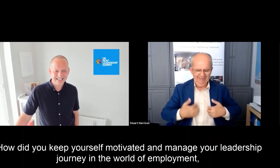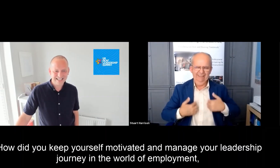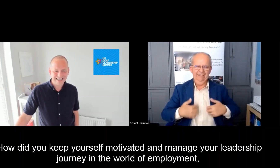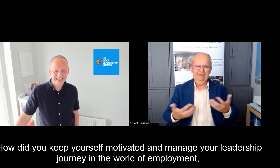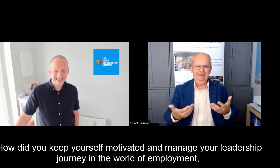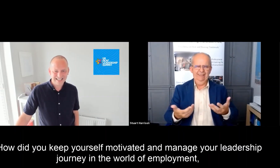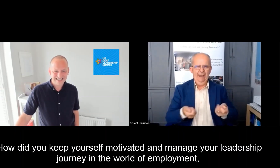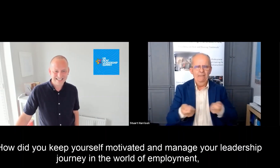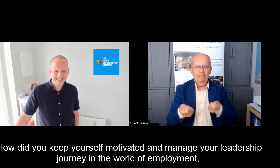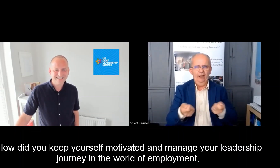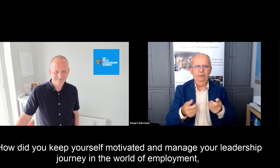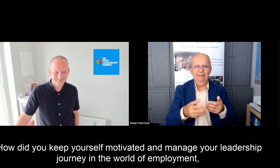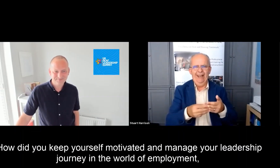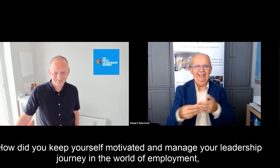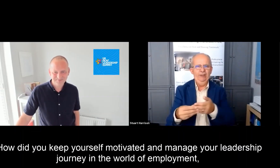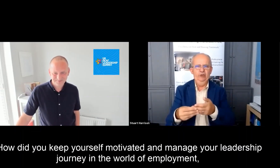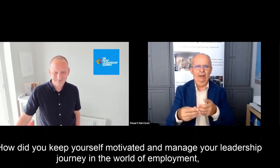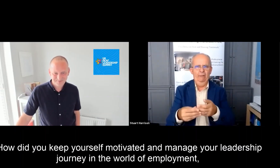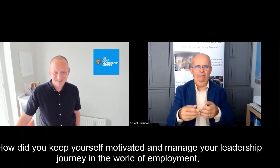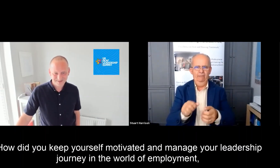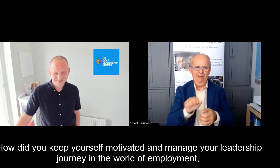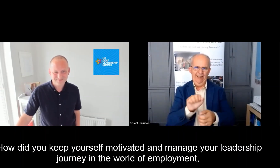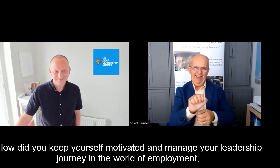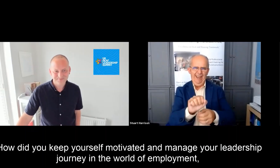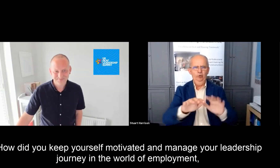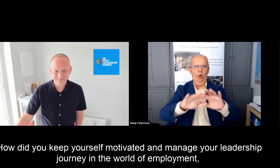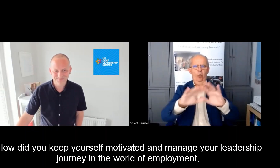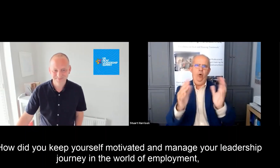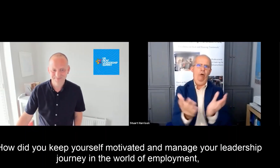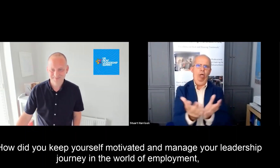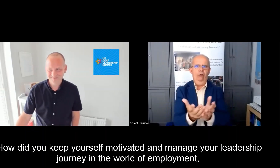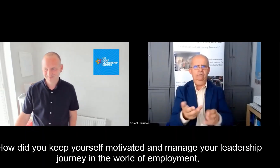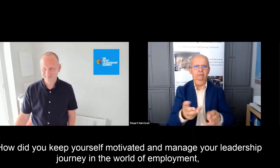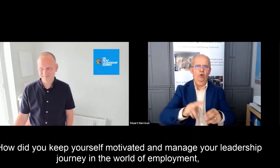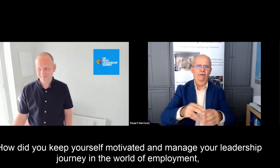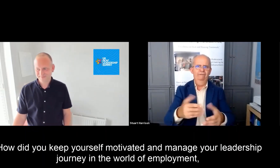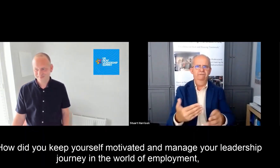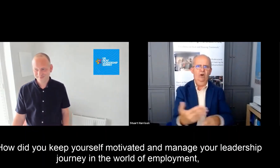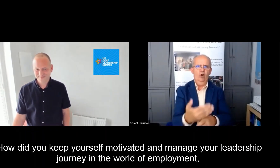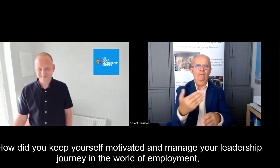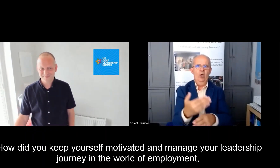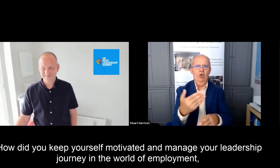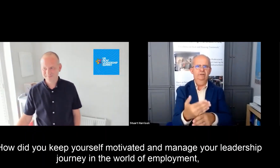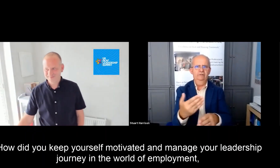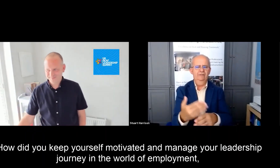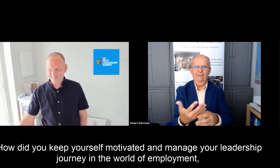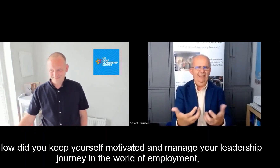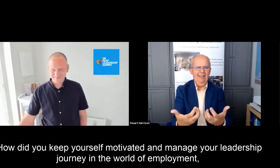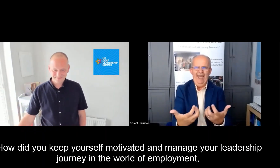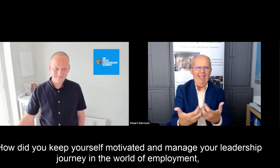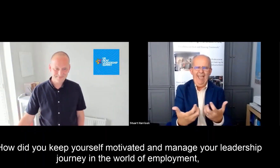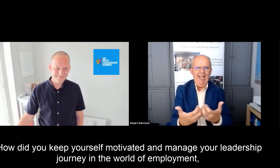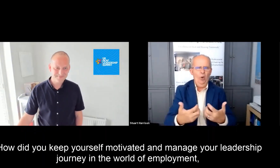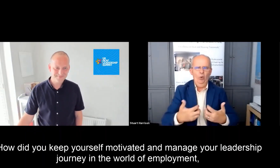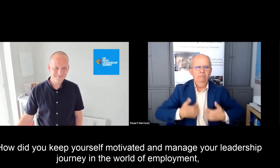yourself motivated and manage your leadership journey in the world of